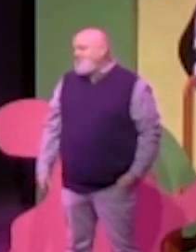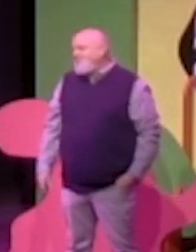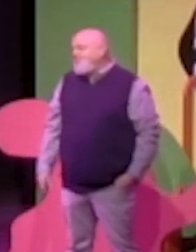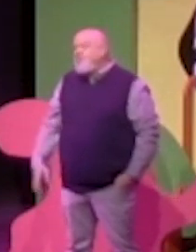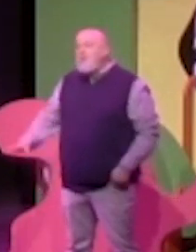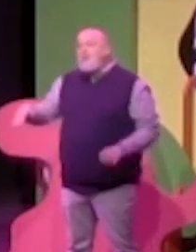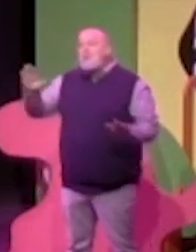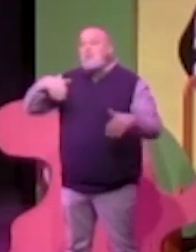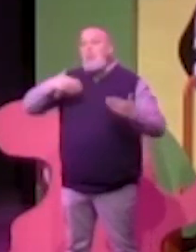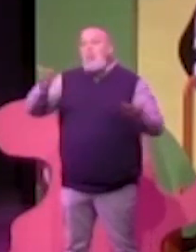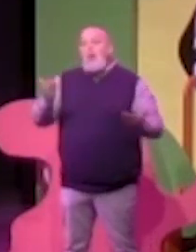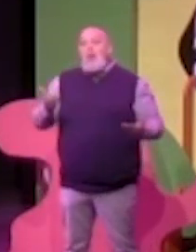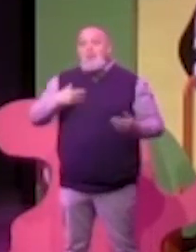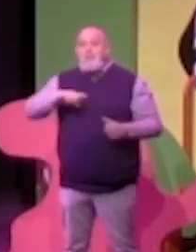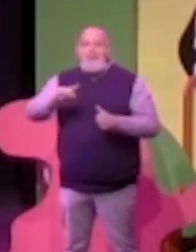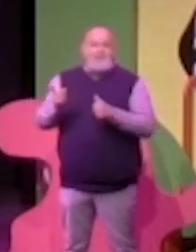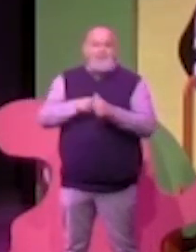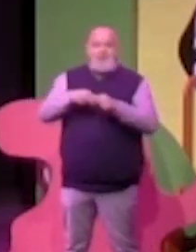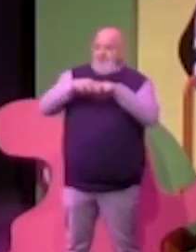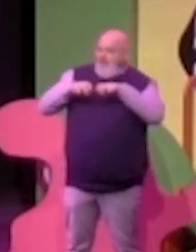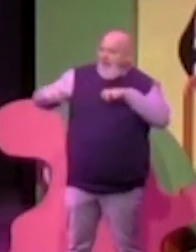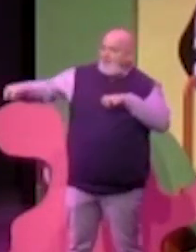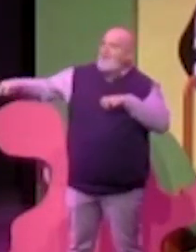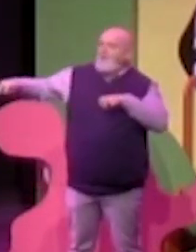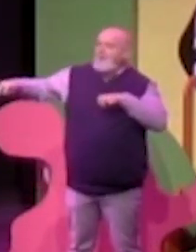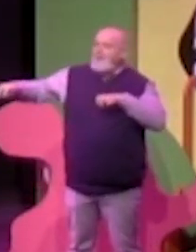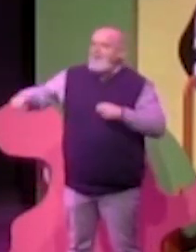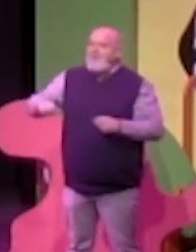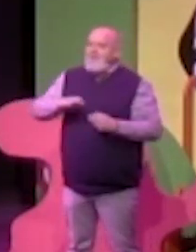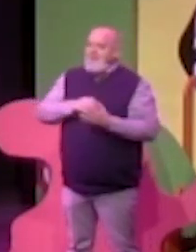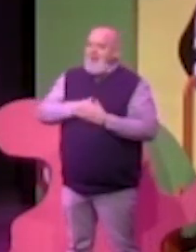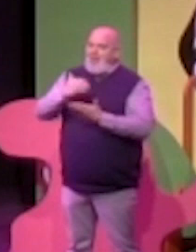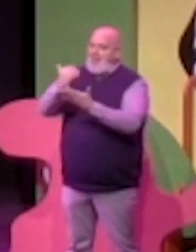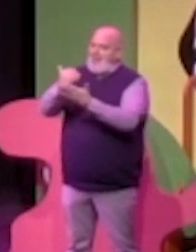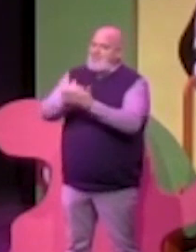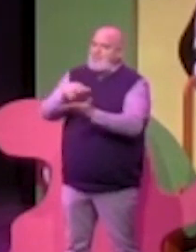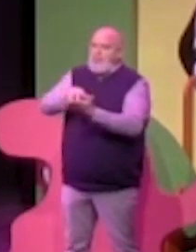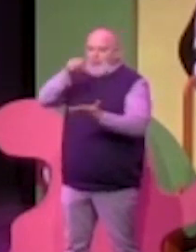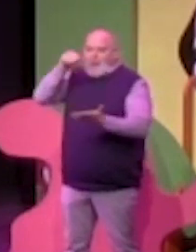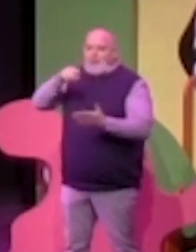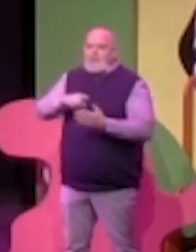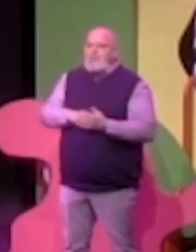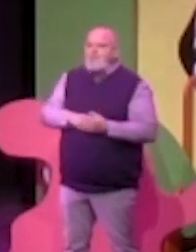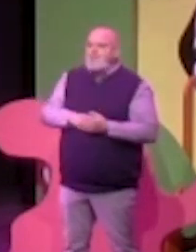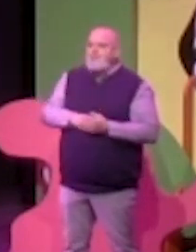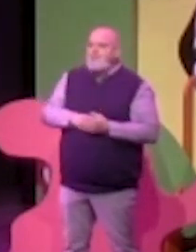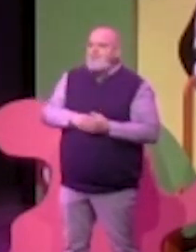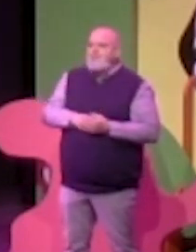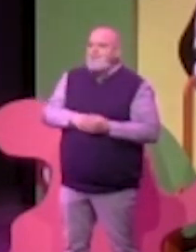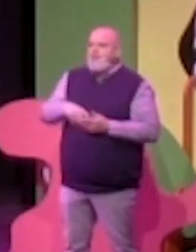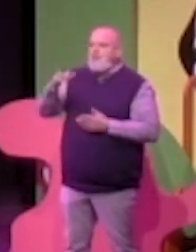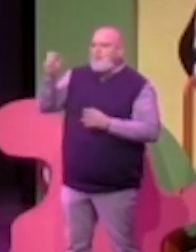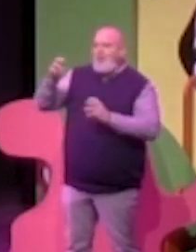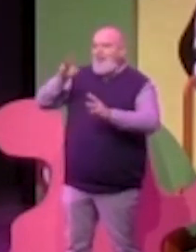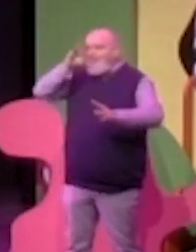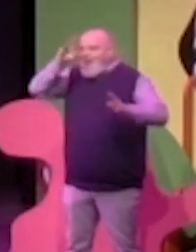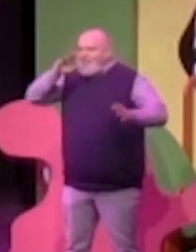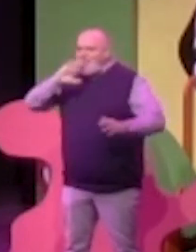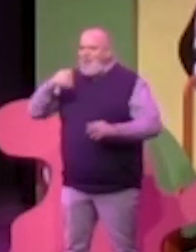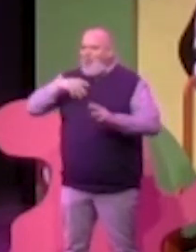So welcome to our first panel on Lessons Learned, Reimagining the Creative